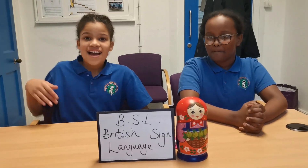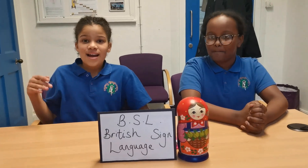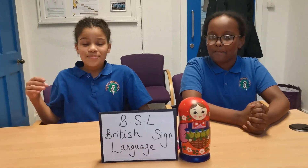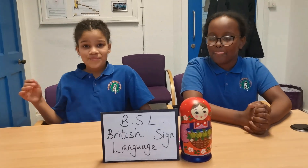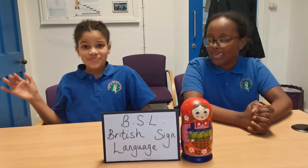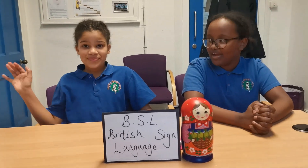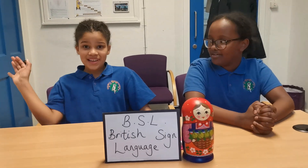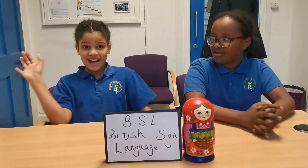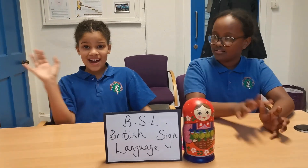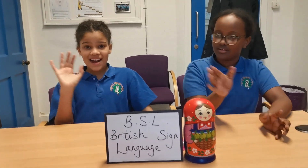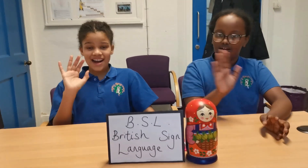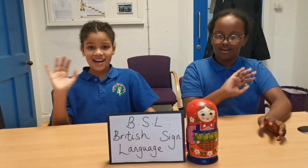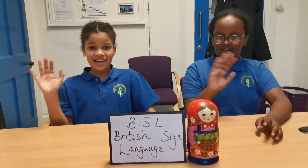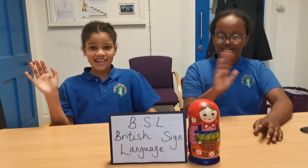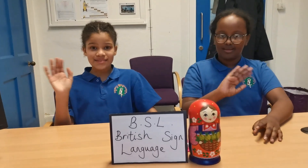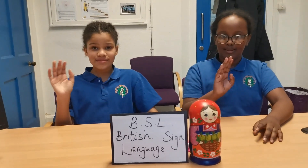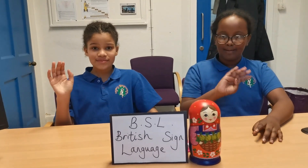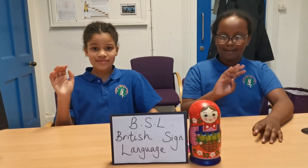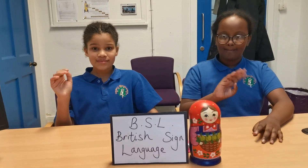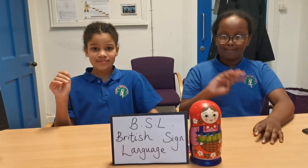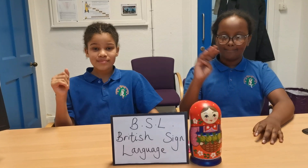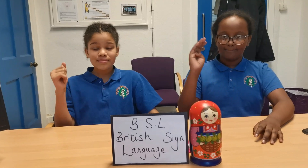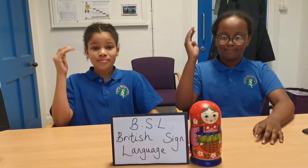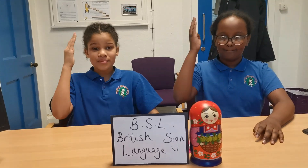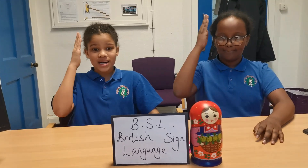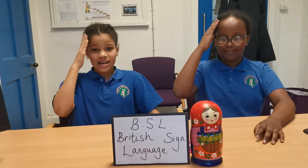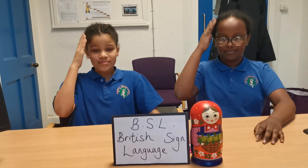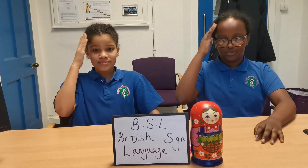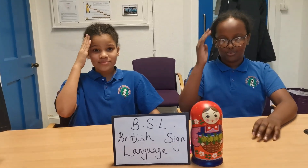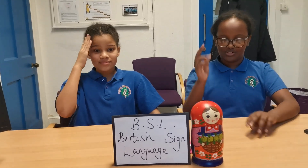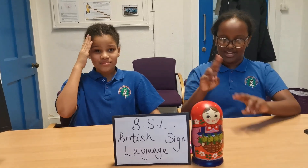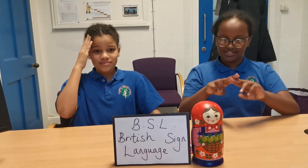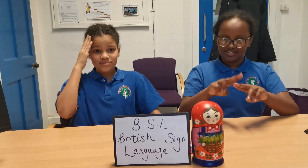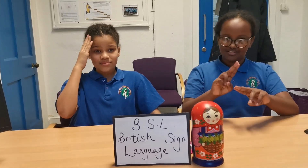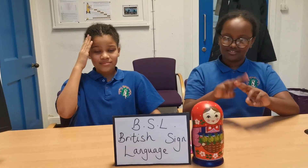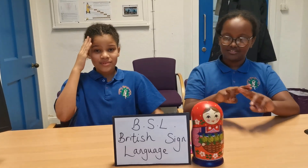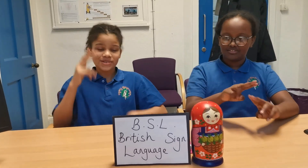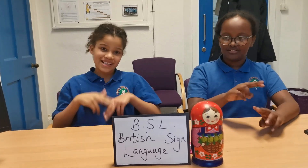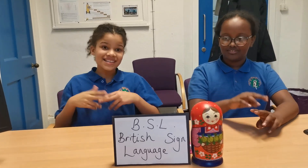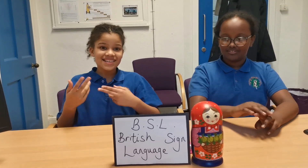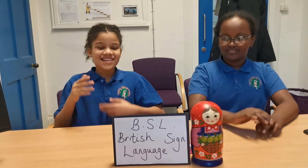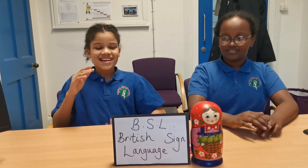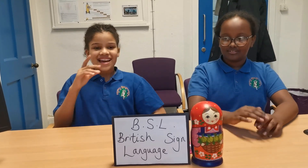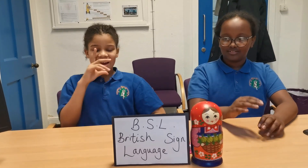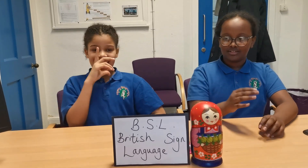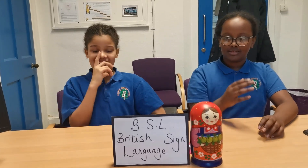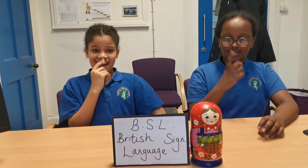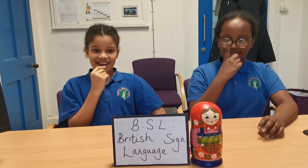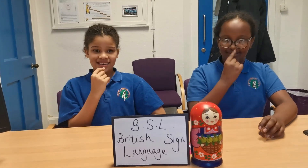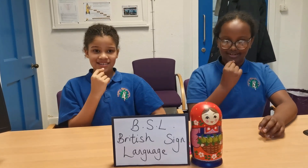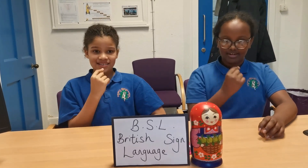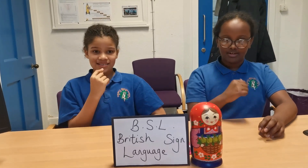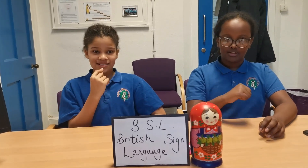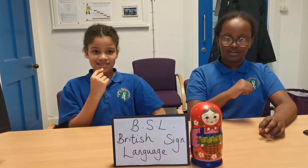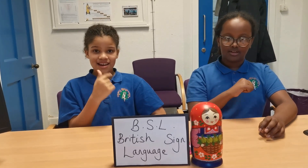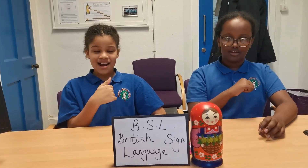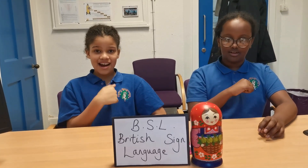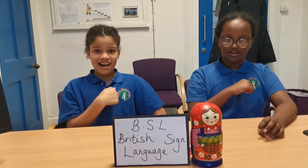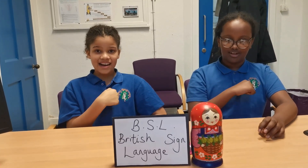really slowly, bit by bit. Hi, Mum Or dad? or dad. Can